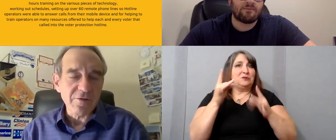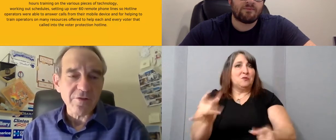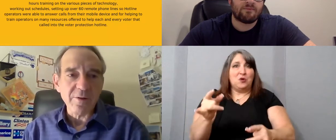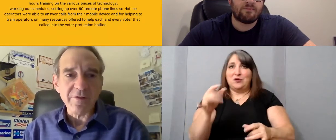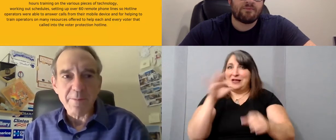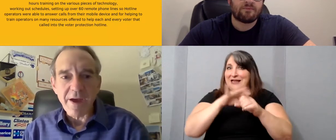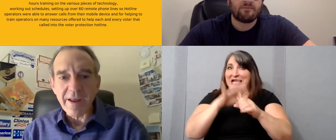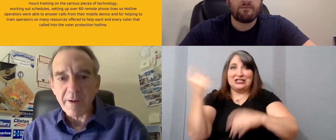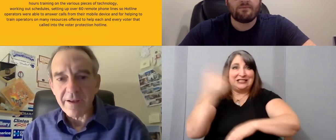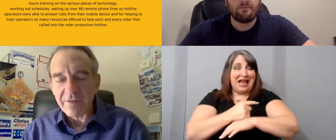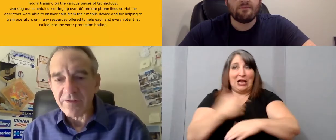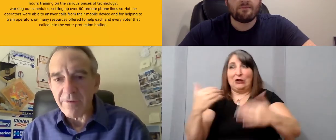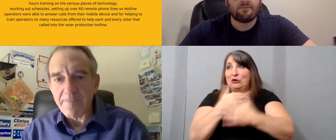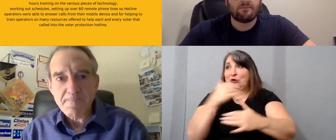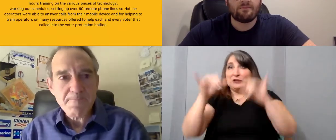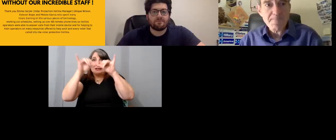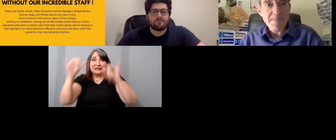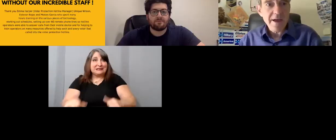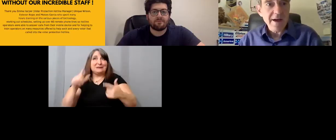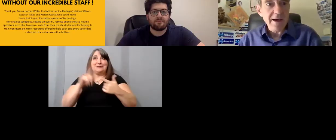from new systems and the pandemic, et cetera.